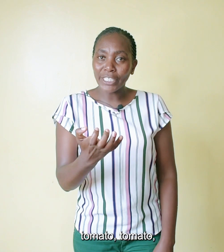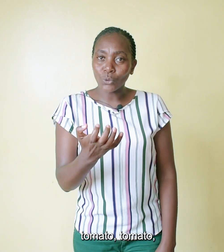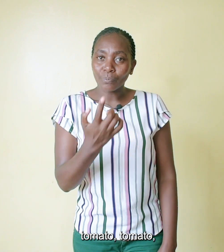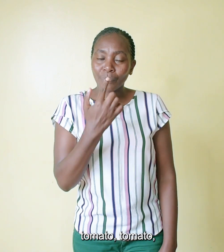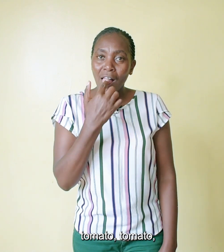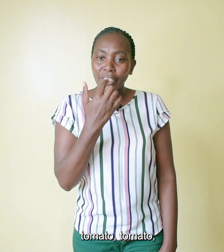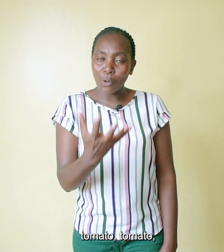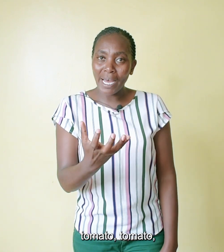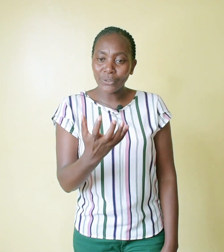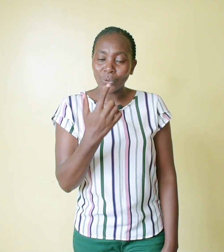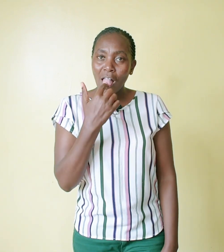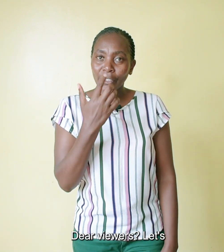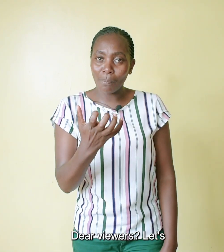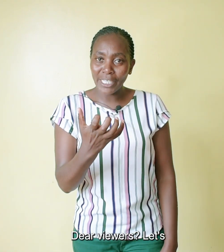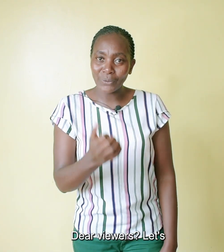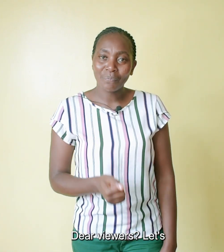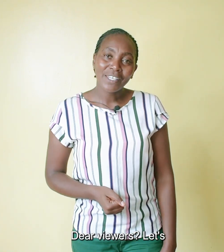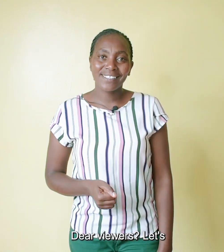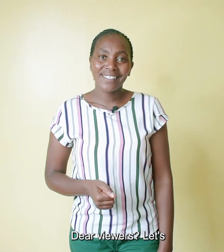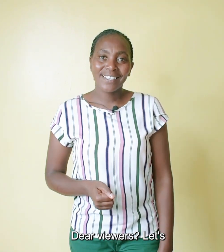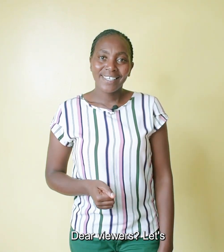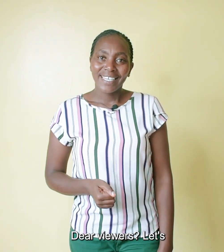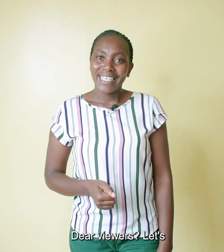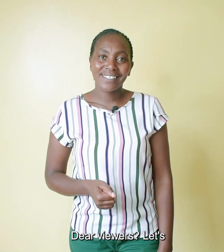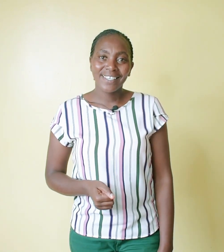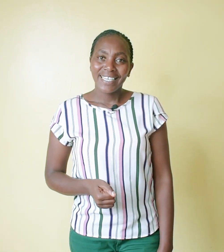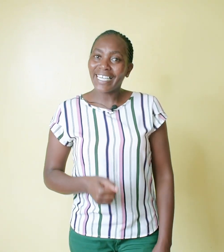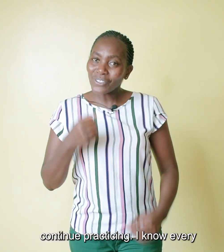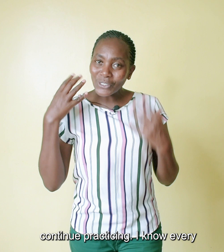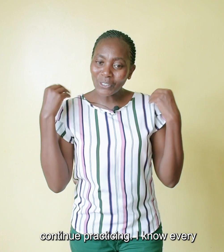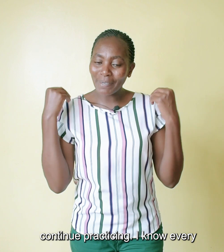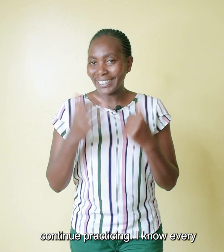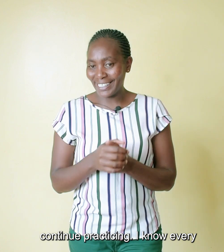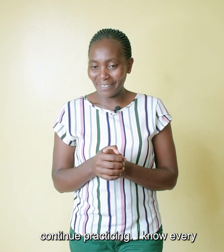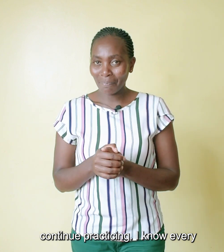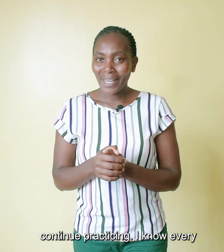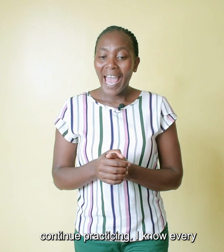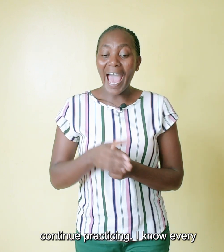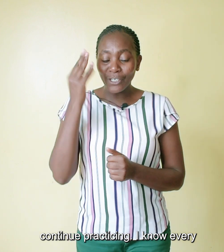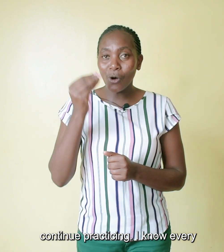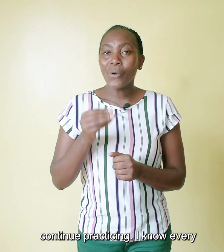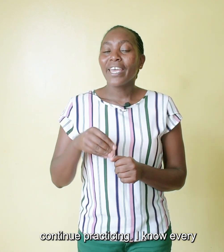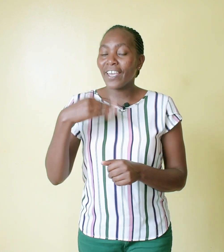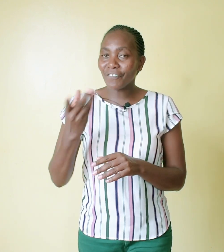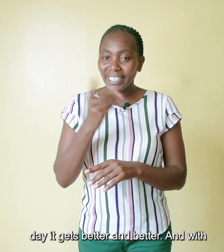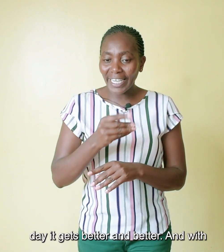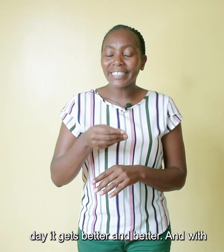tomato. Tomato. Tomato. Dear viewers, let's continue practicing. I know every day it